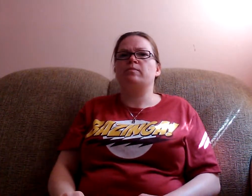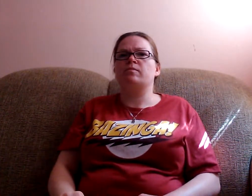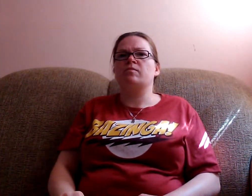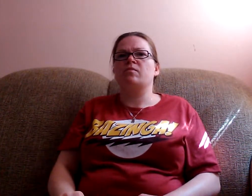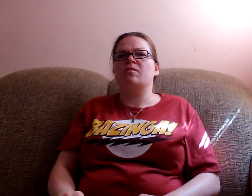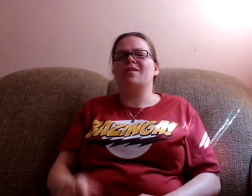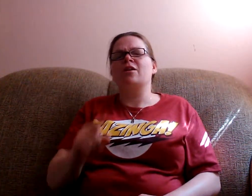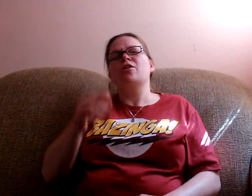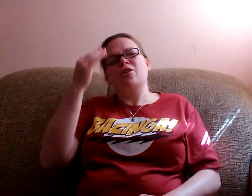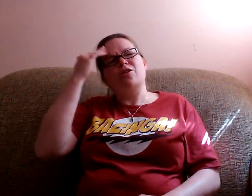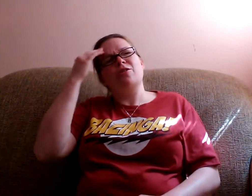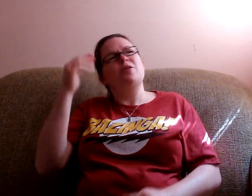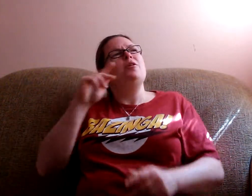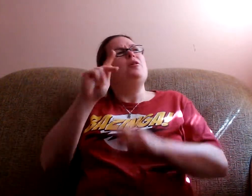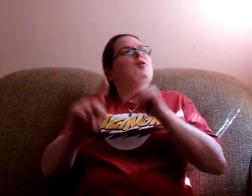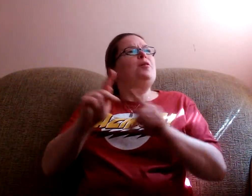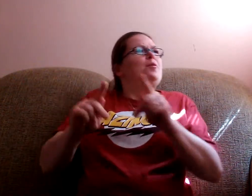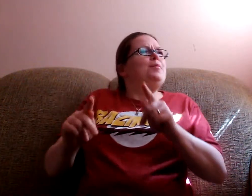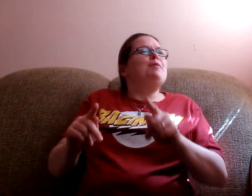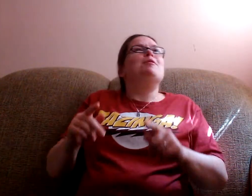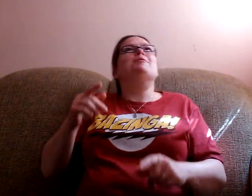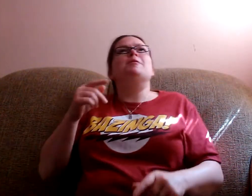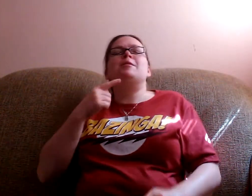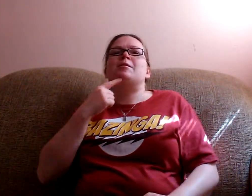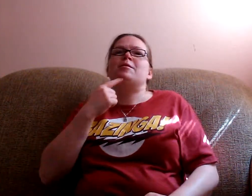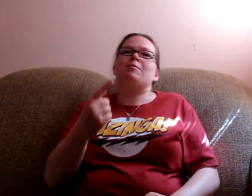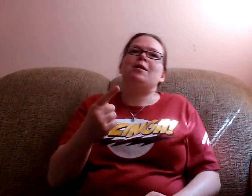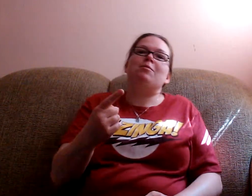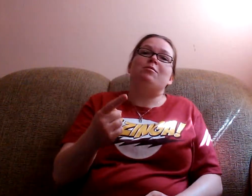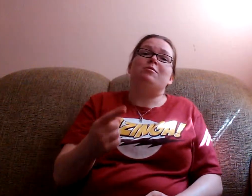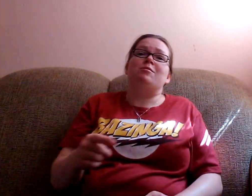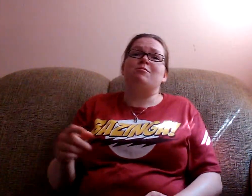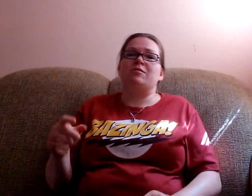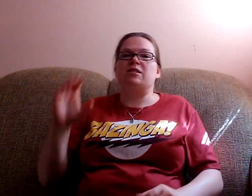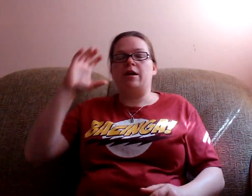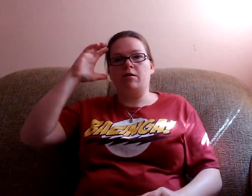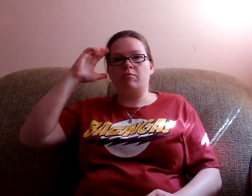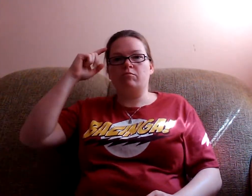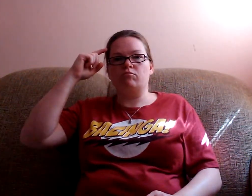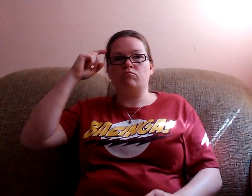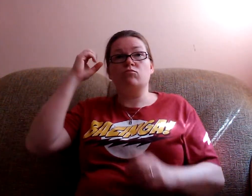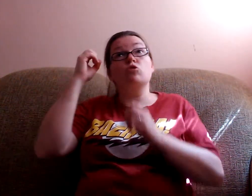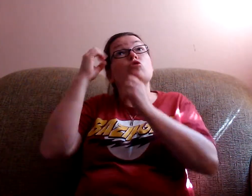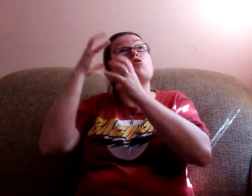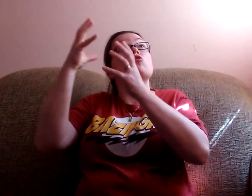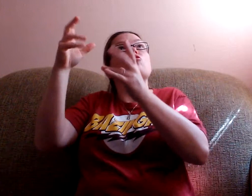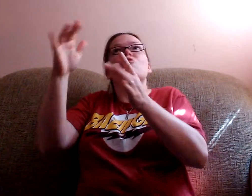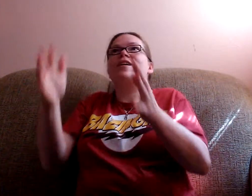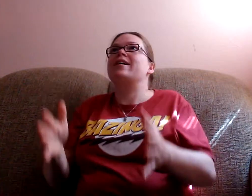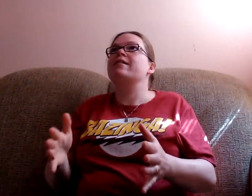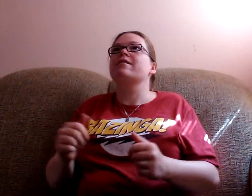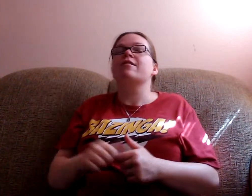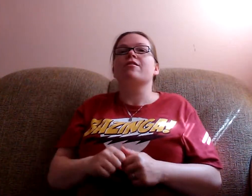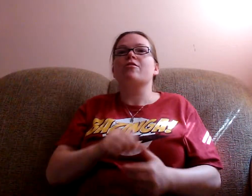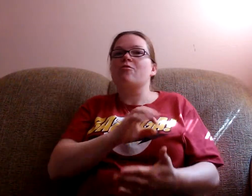their artwork pours out, and I'm going to tell you, I think that's bunk. If you do a historical study of the great writers,